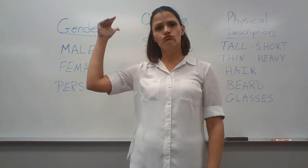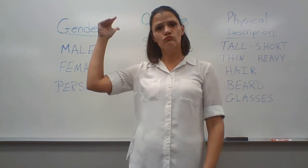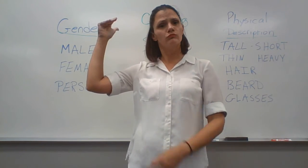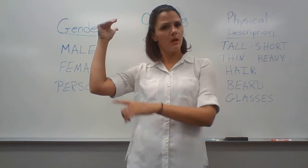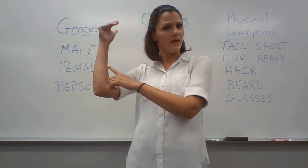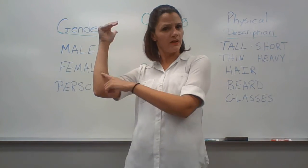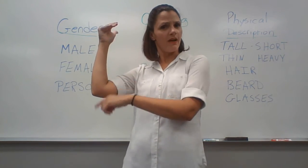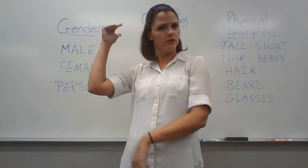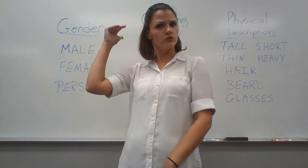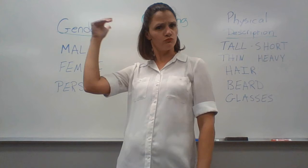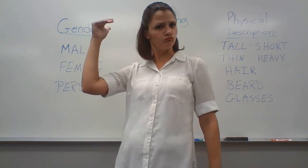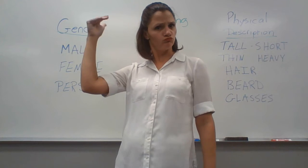About average.